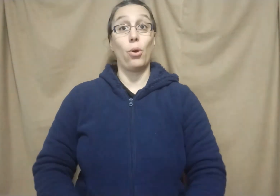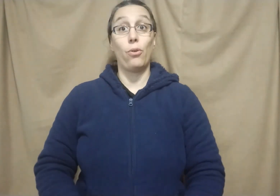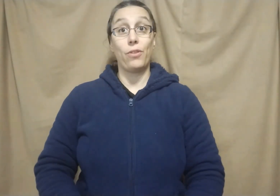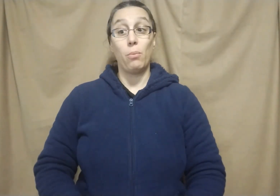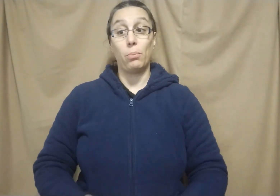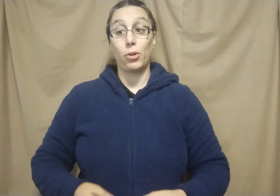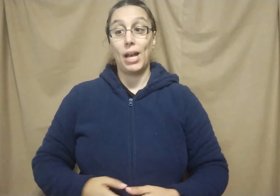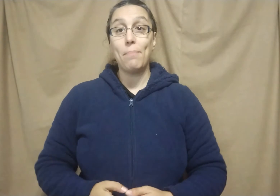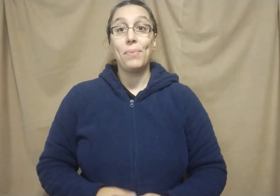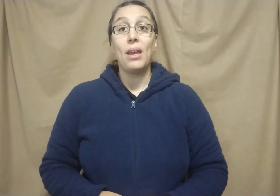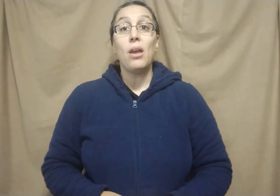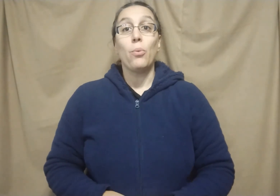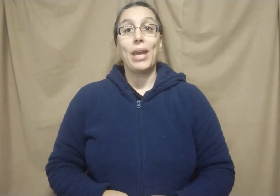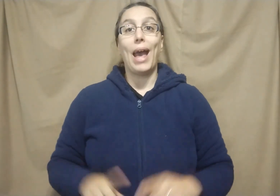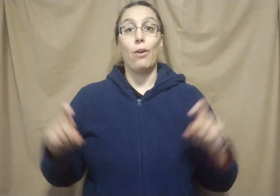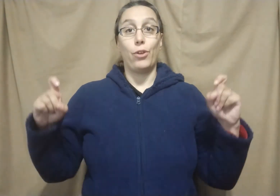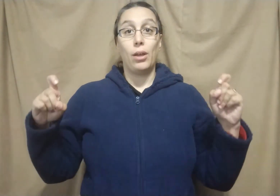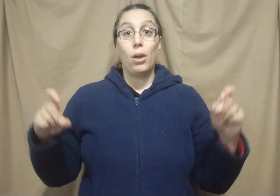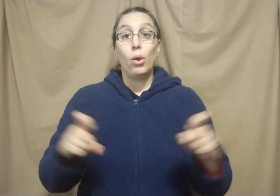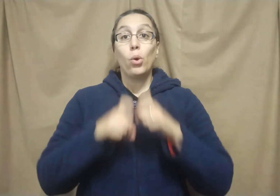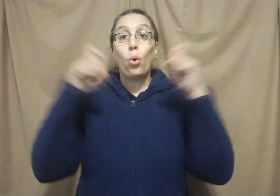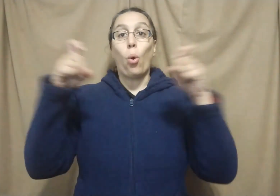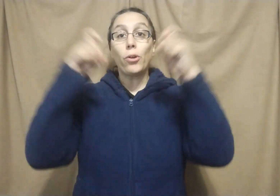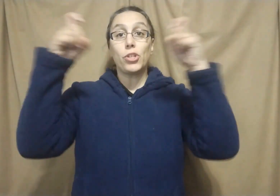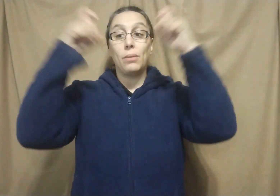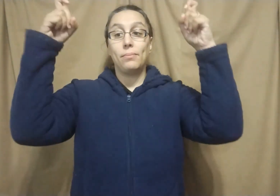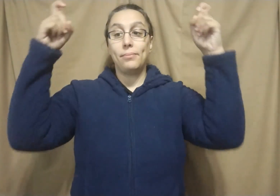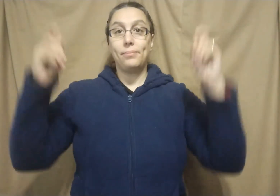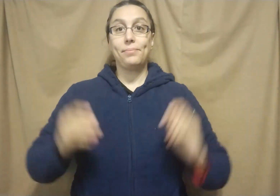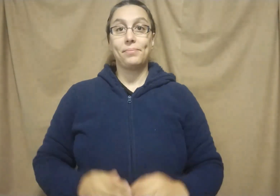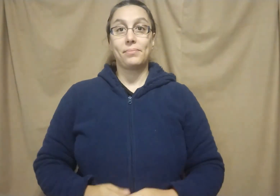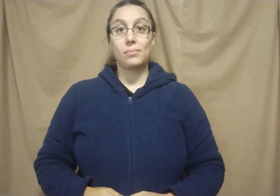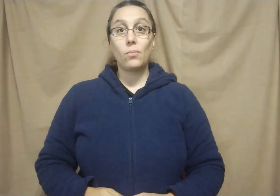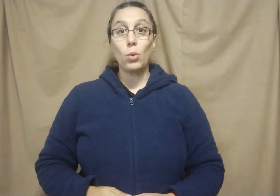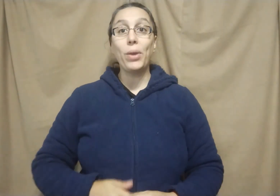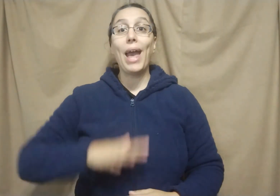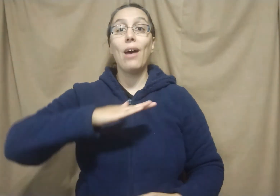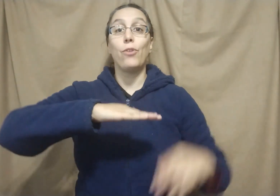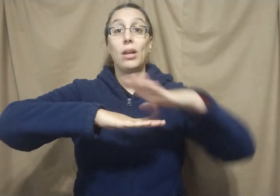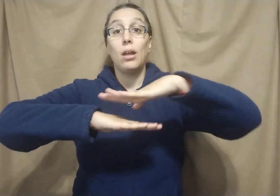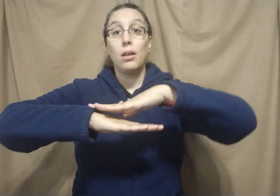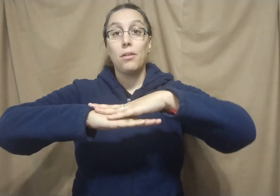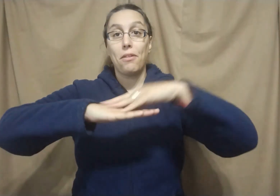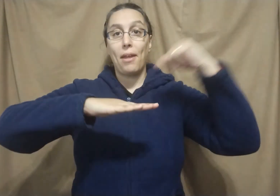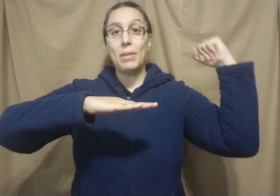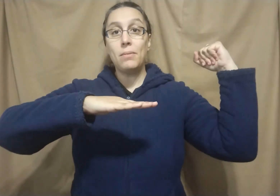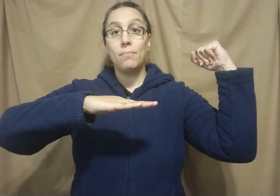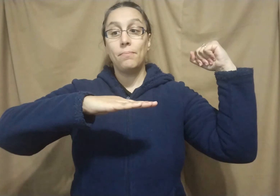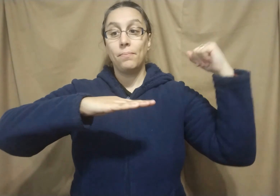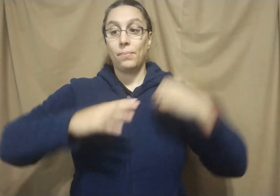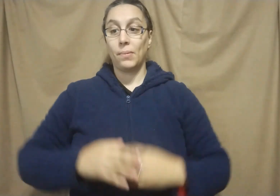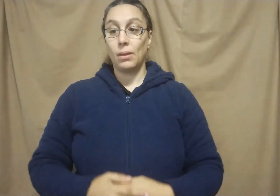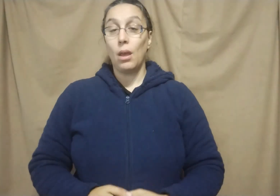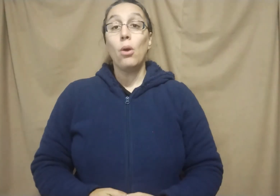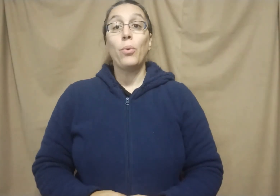over them one more time. We have court, we have summon, we